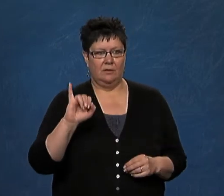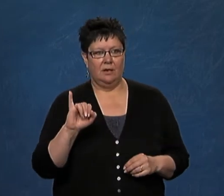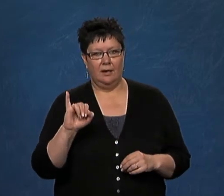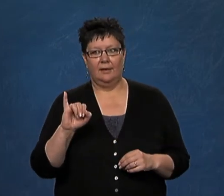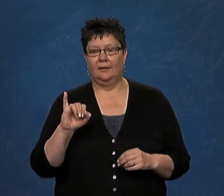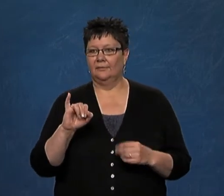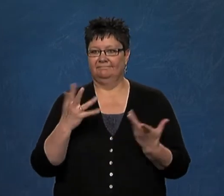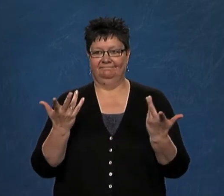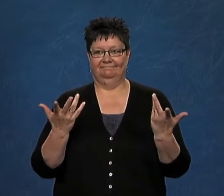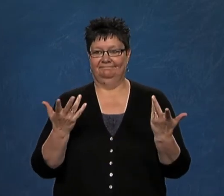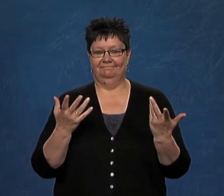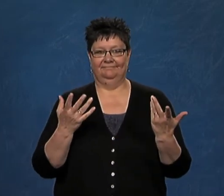Now there are some